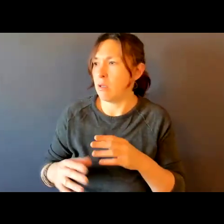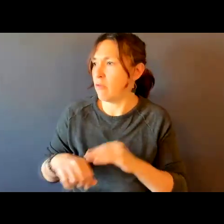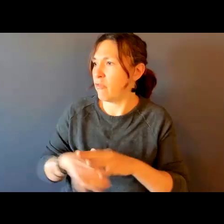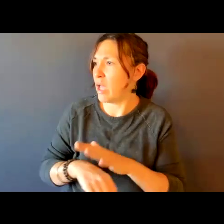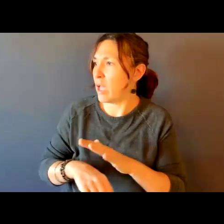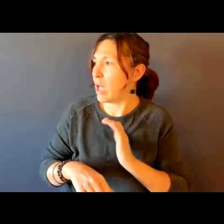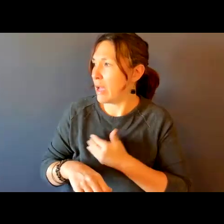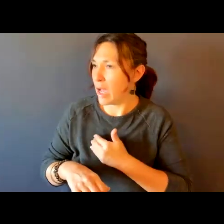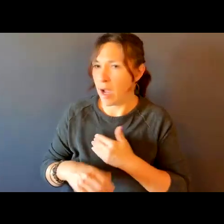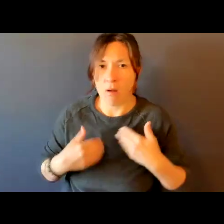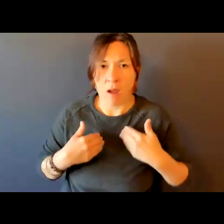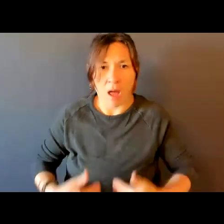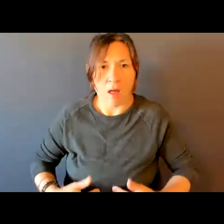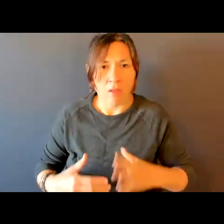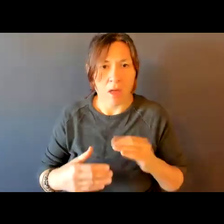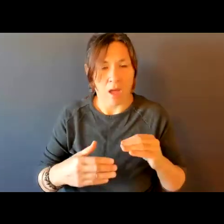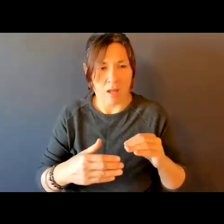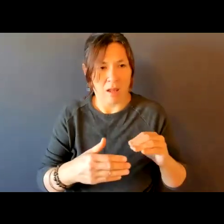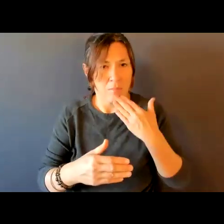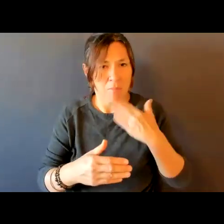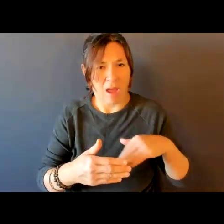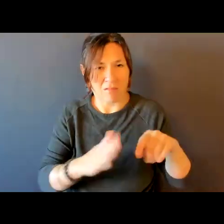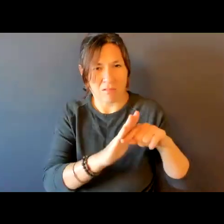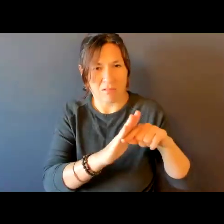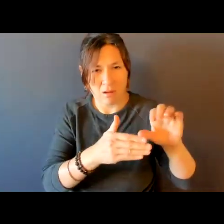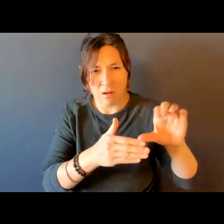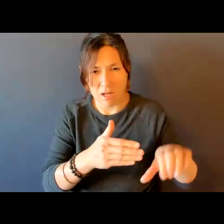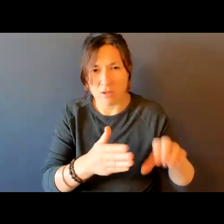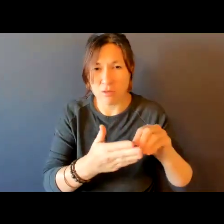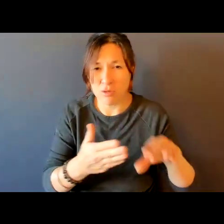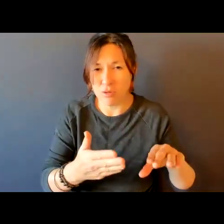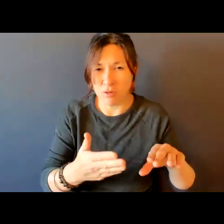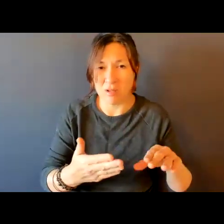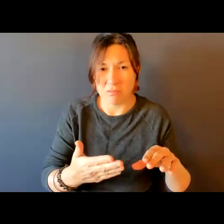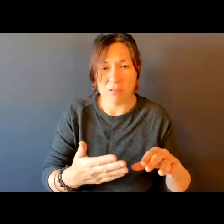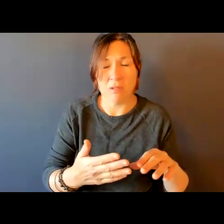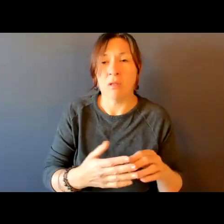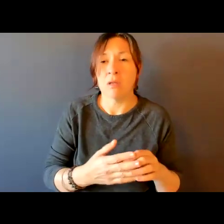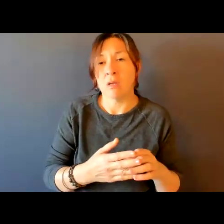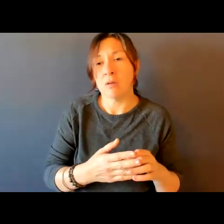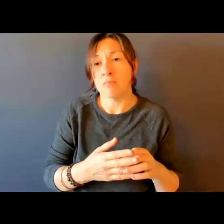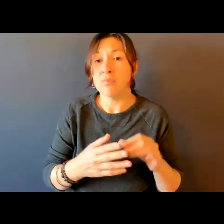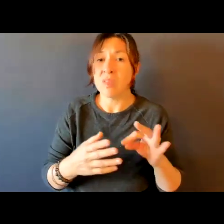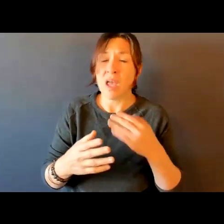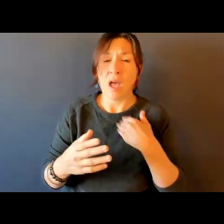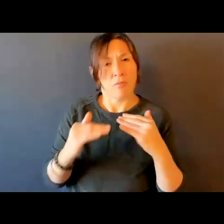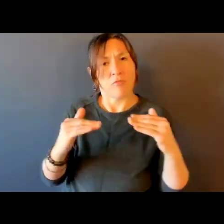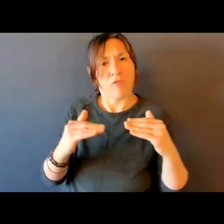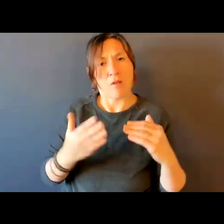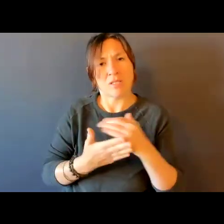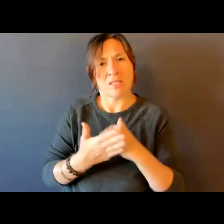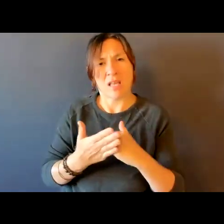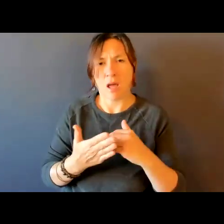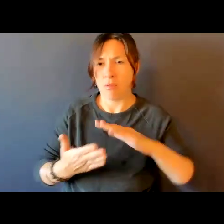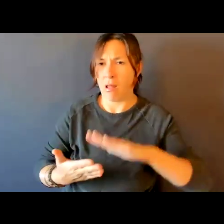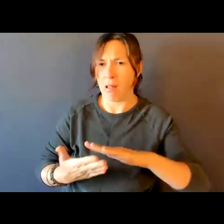and consequently student outcomes. A fair salary would alleviate these pressures, allowing for us to